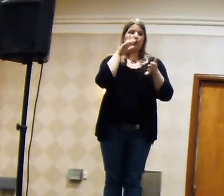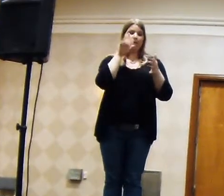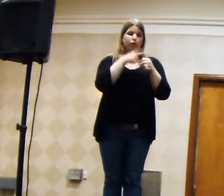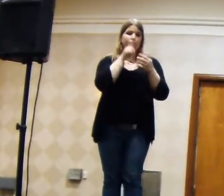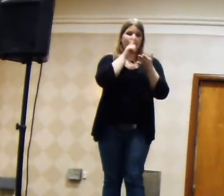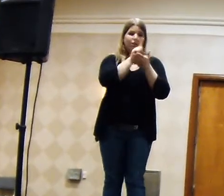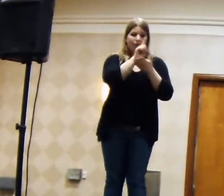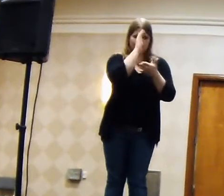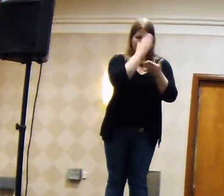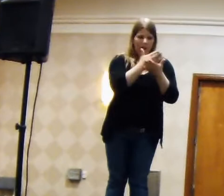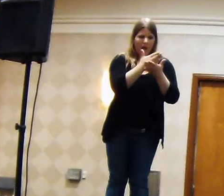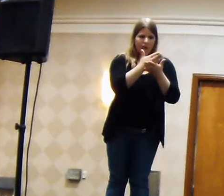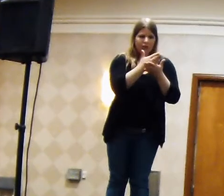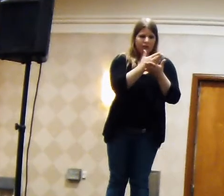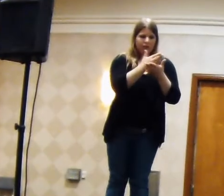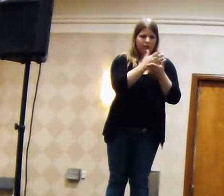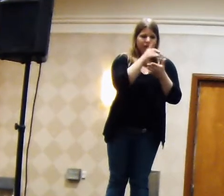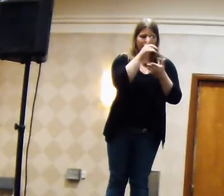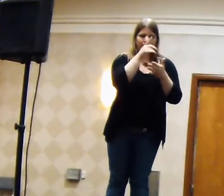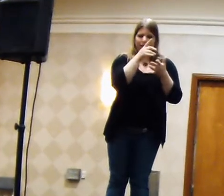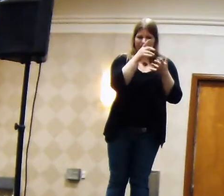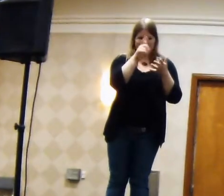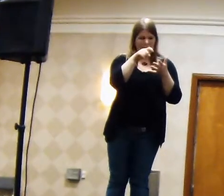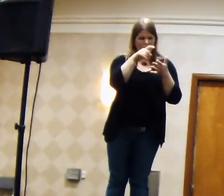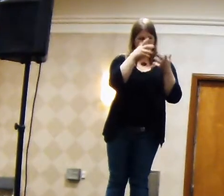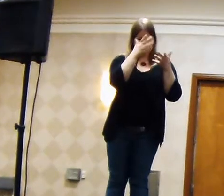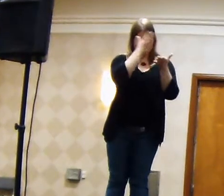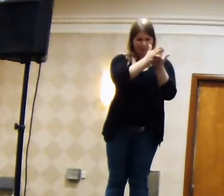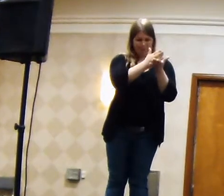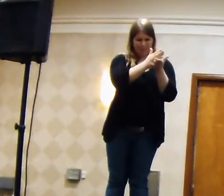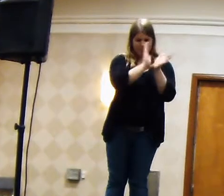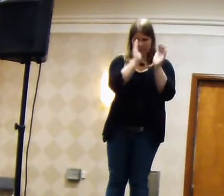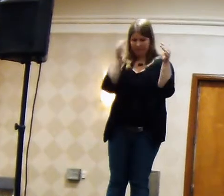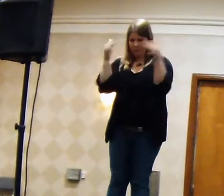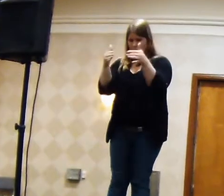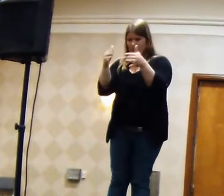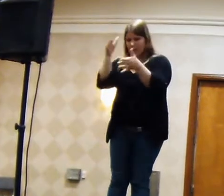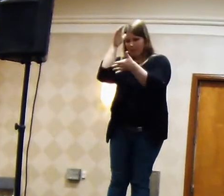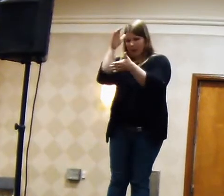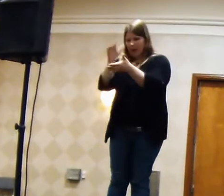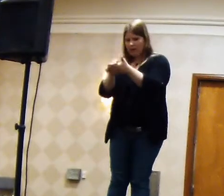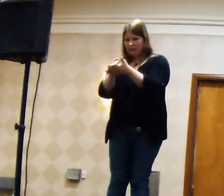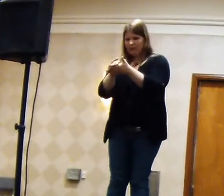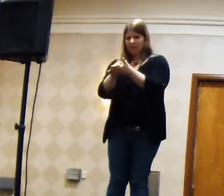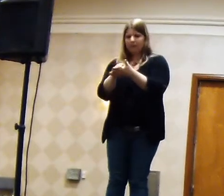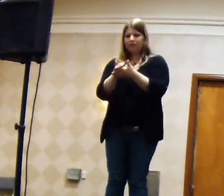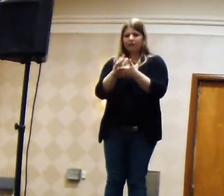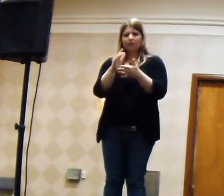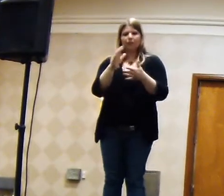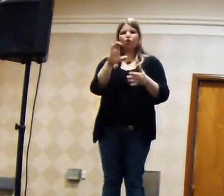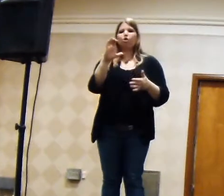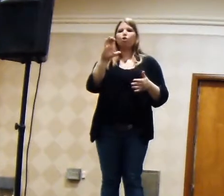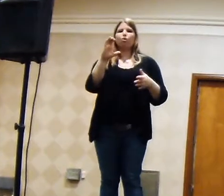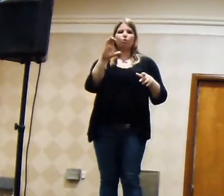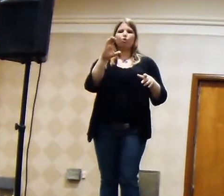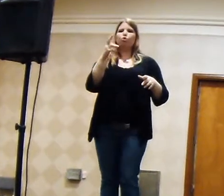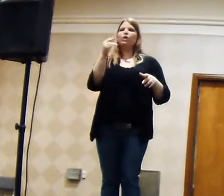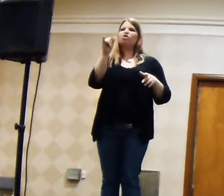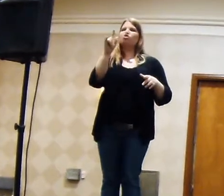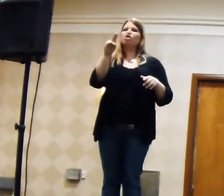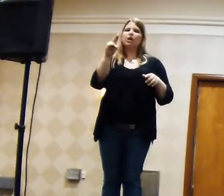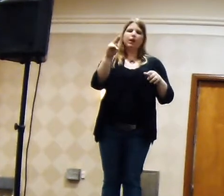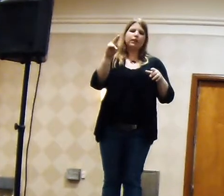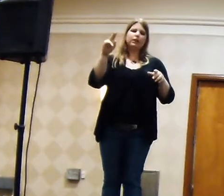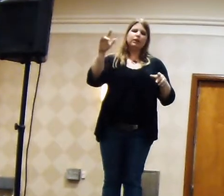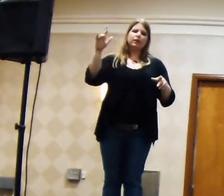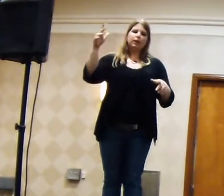future husband. And that whole scene is so, when Crispin like reaches down and I look up at him and I had